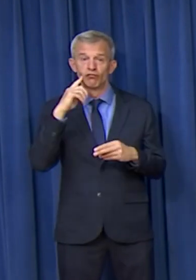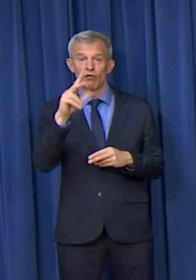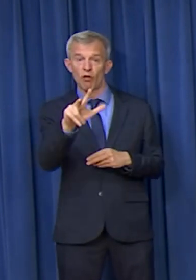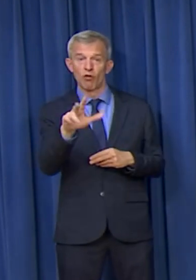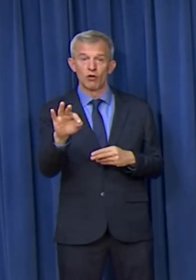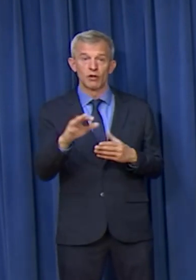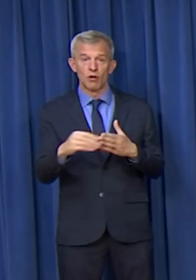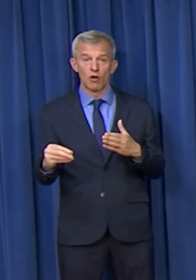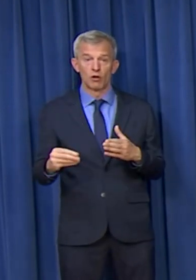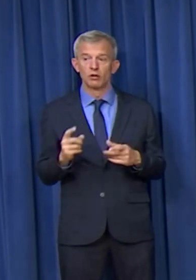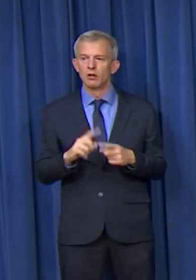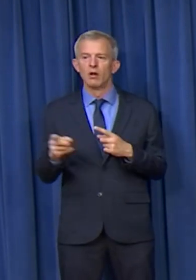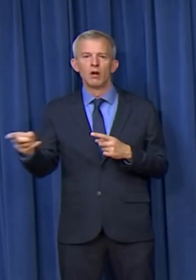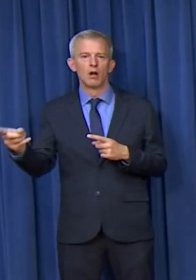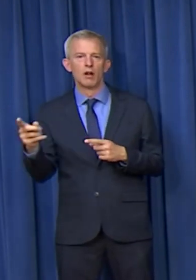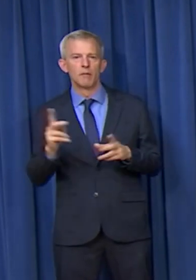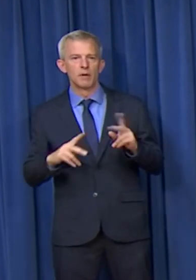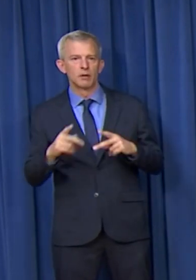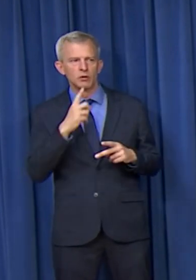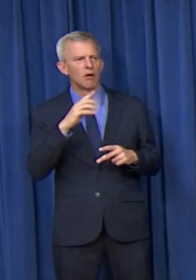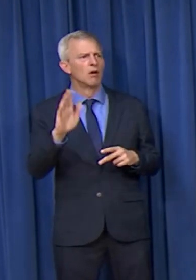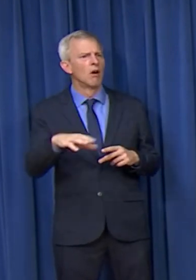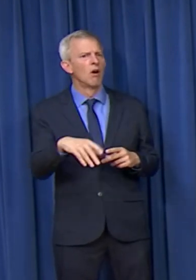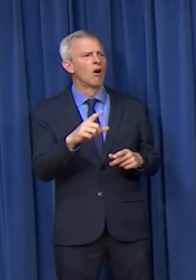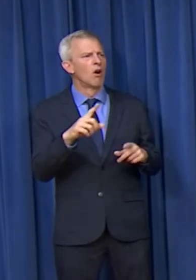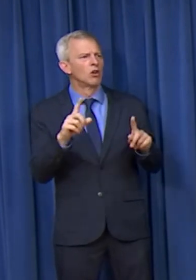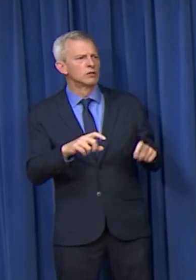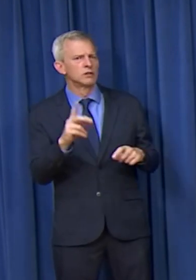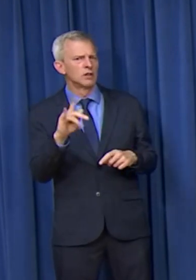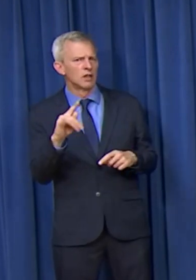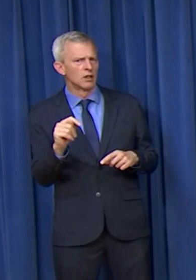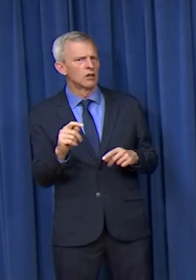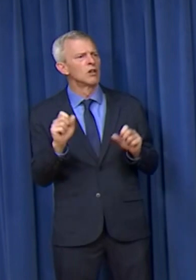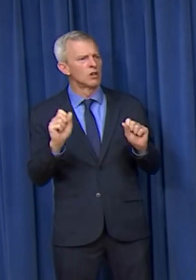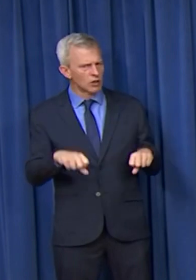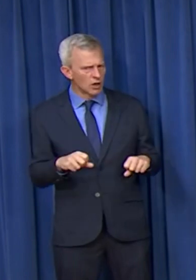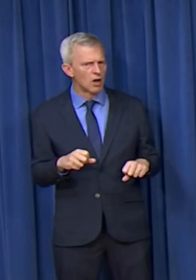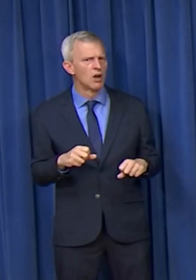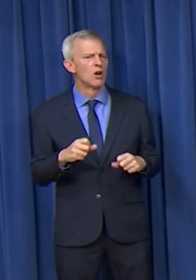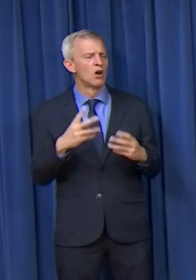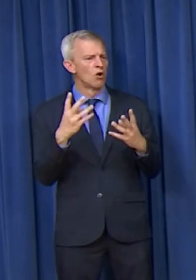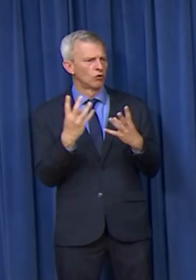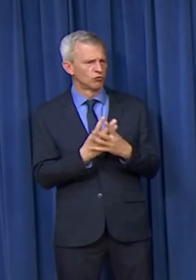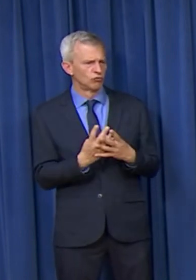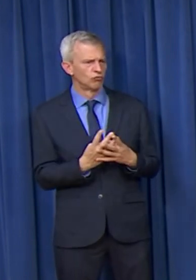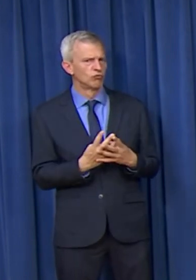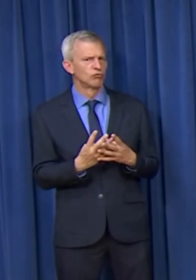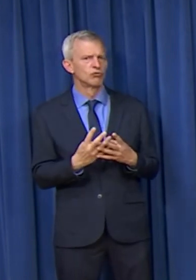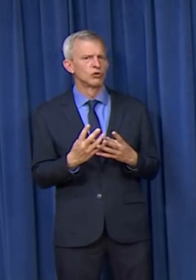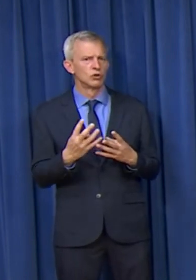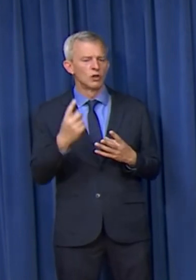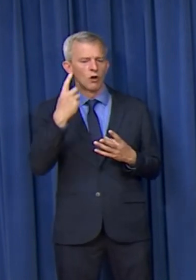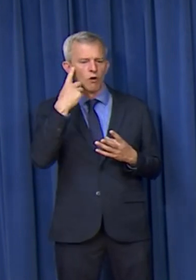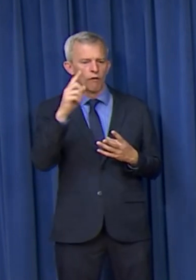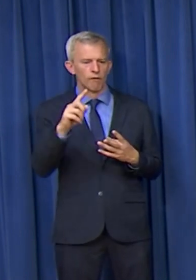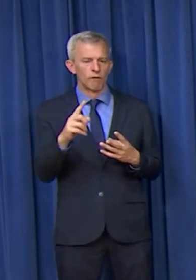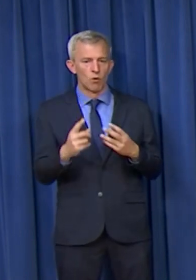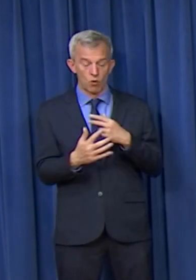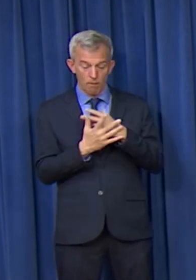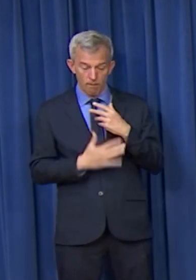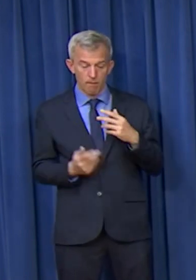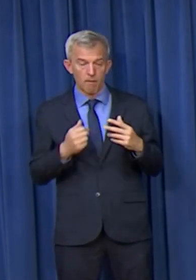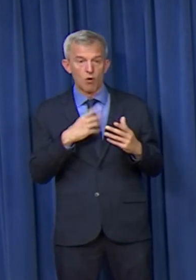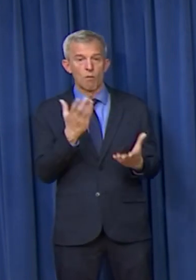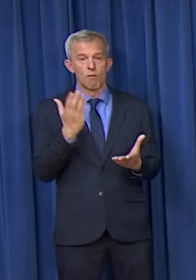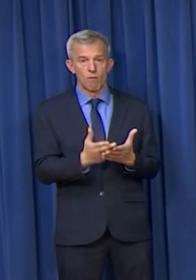claimed that these test kits can be used to confidently screen for the presence of antibodies in the